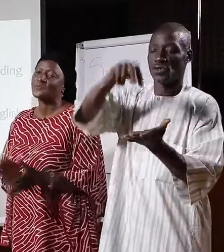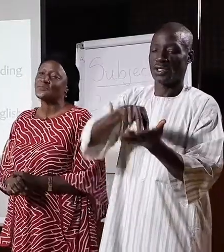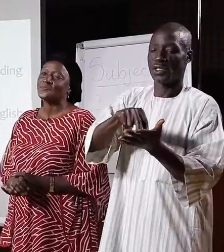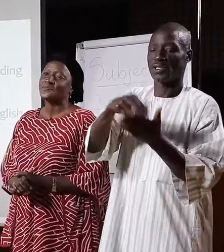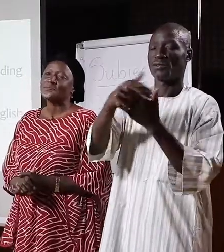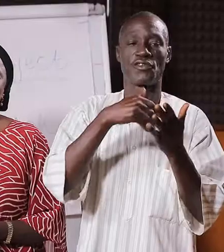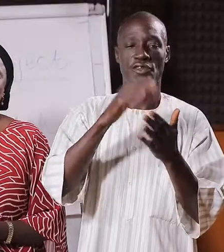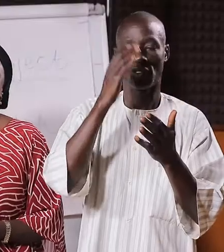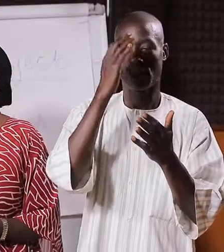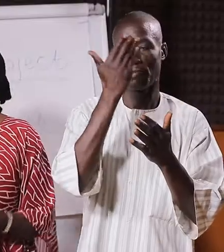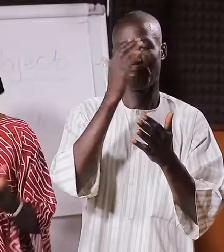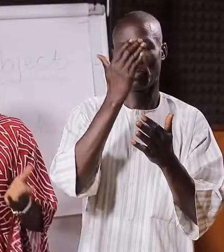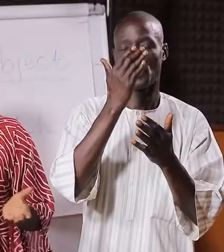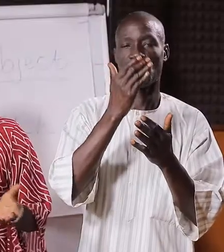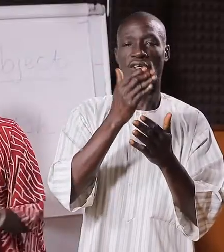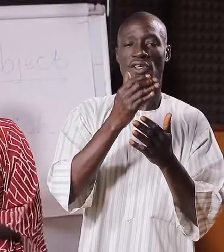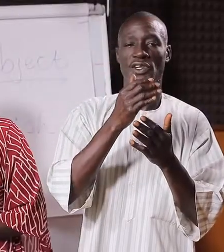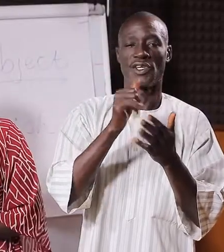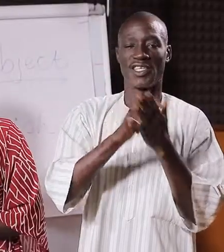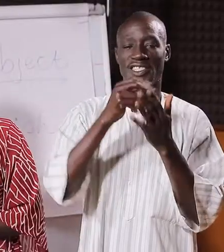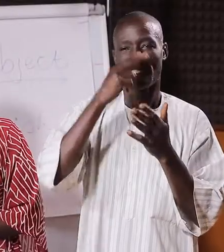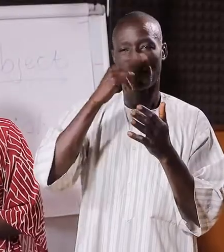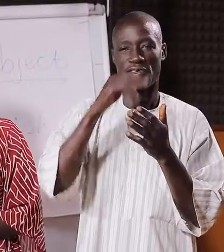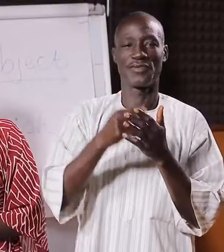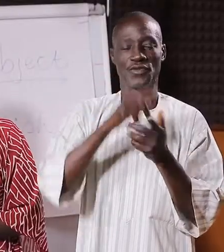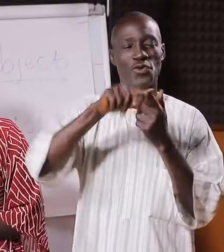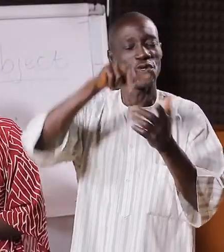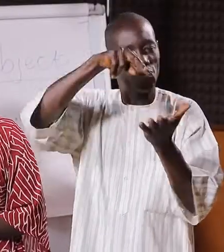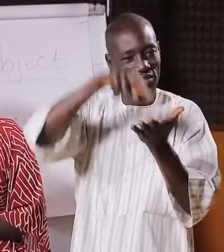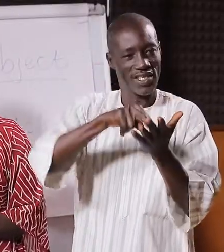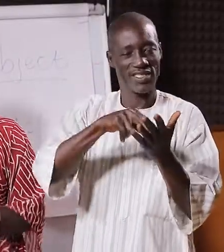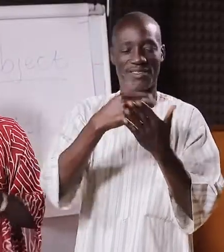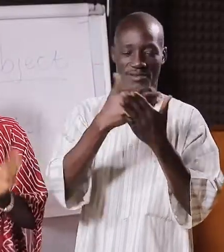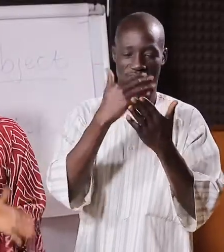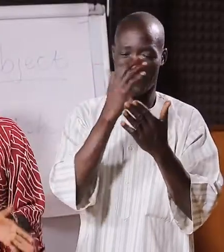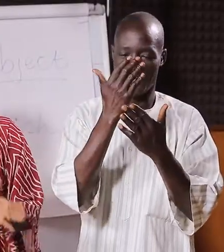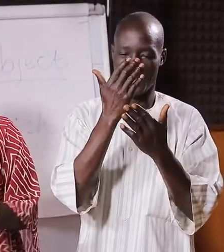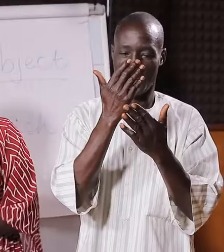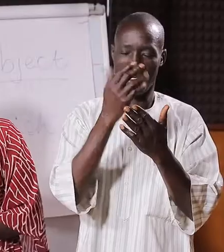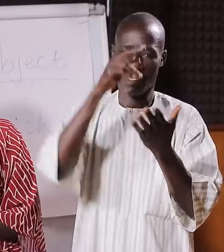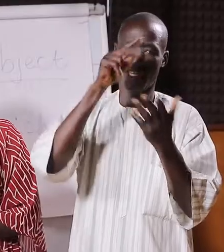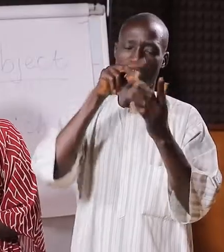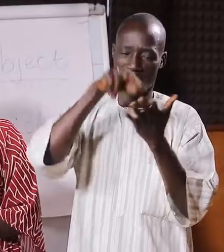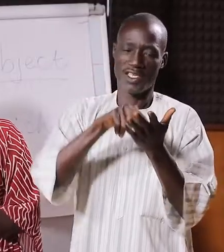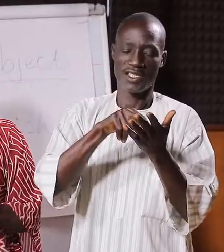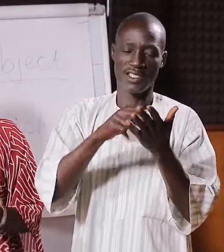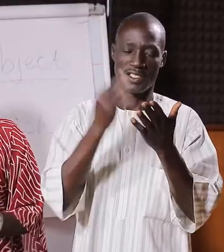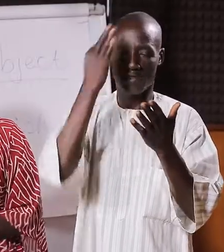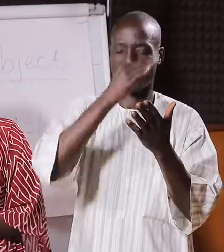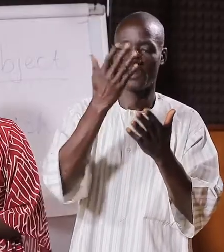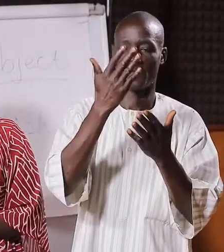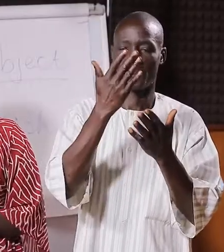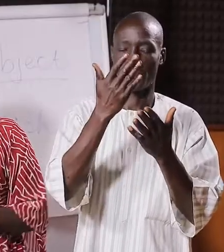mirror. It sounds weird, isn't it? Talk to yourself in English. Stand in front of a mirror.